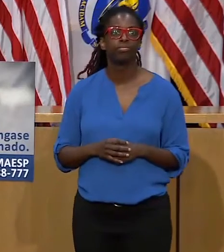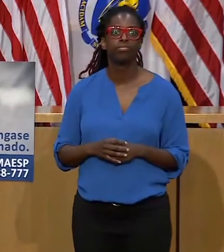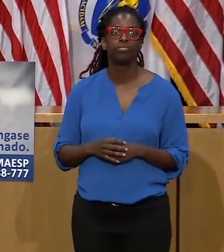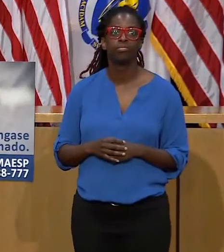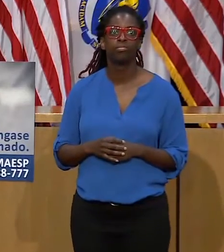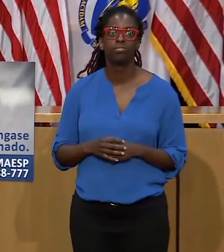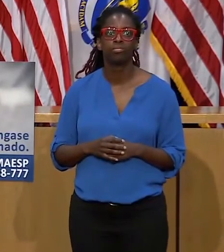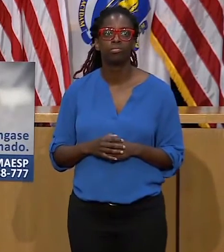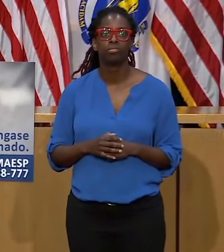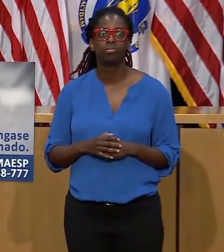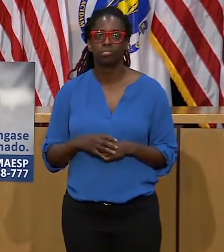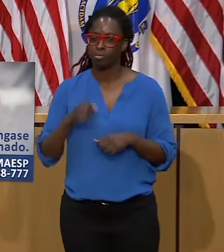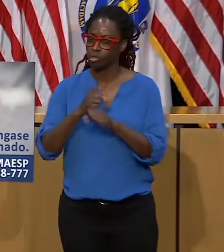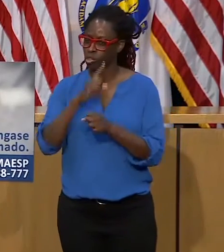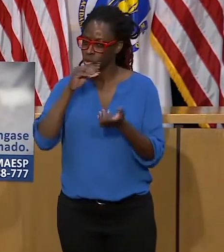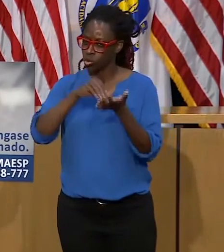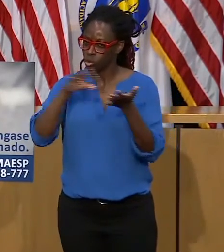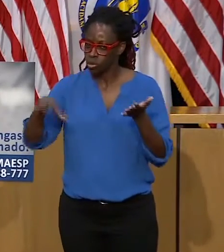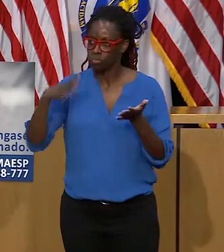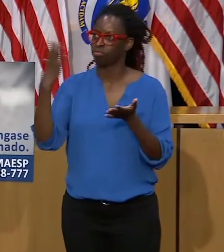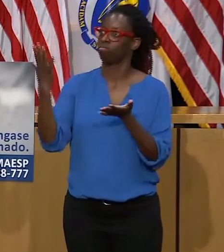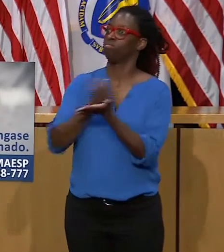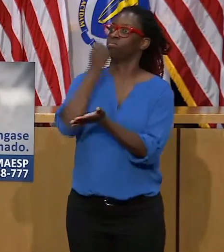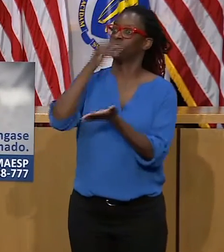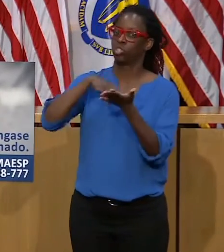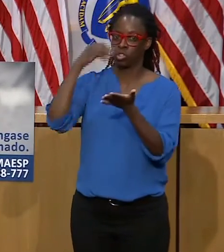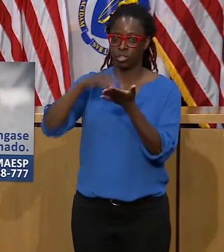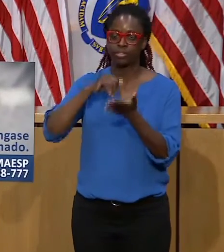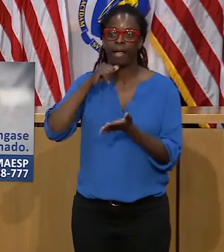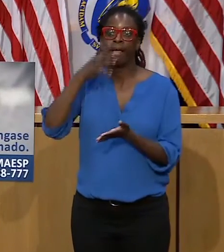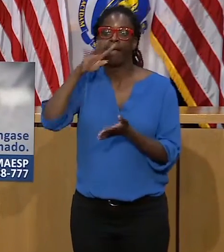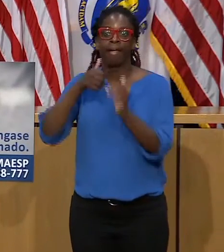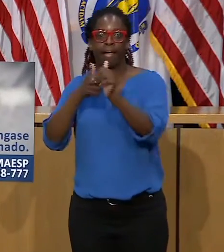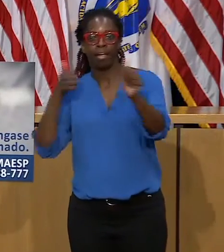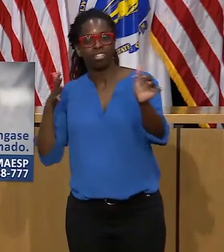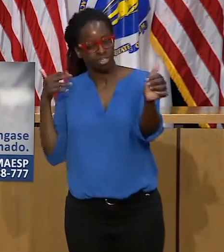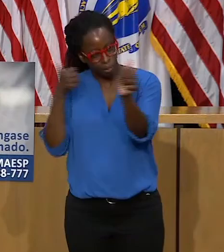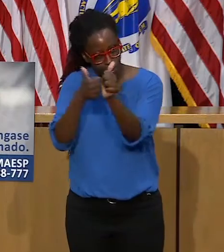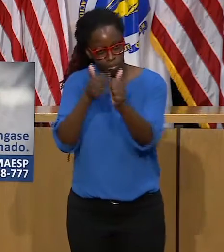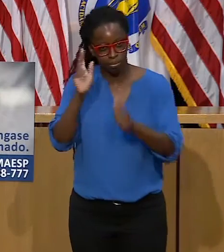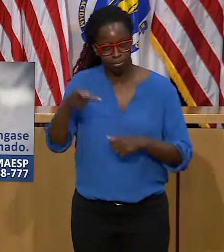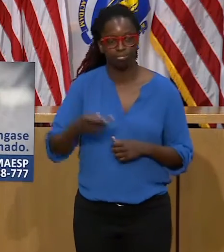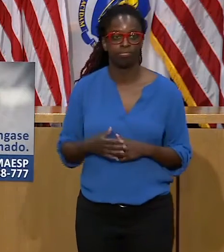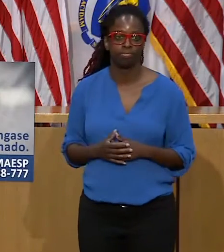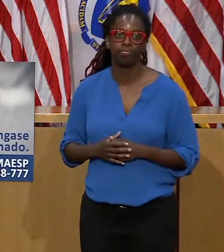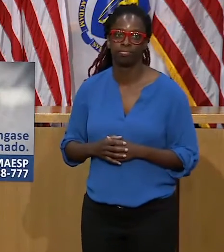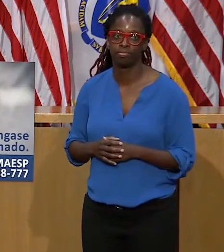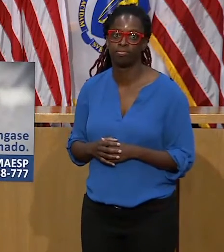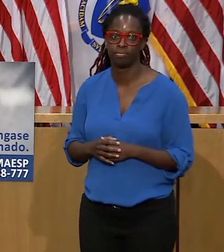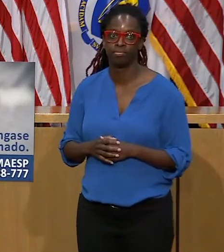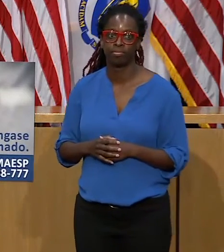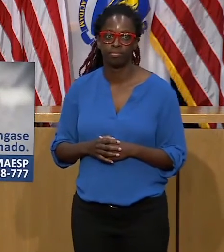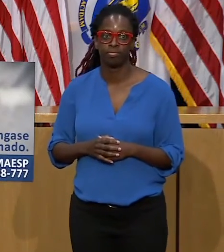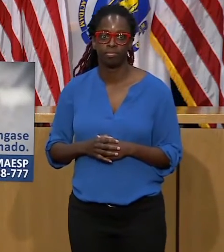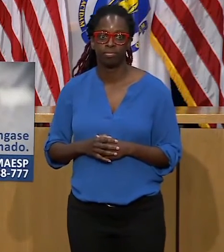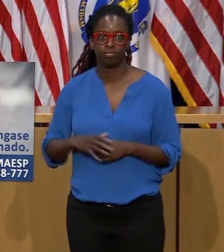children's daily lives. From the classroom learning to after-school activities to team